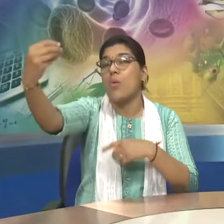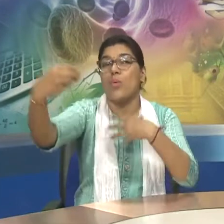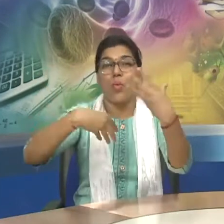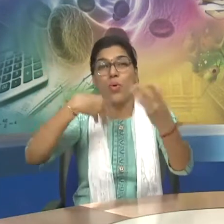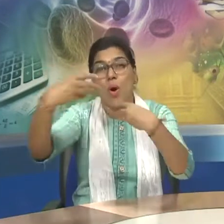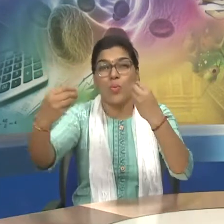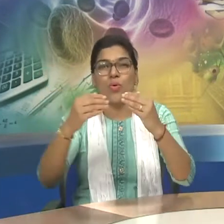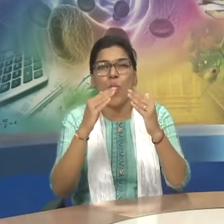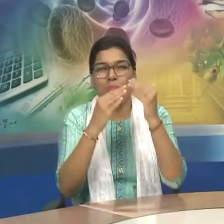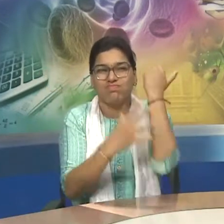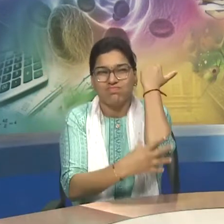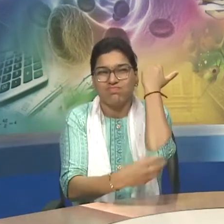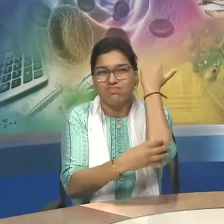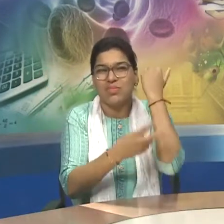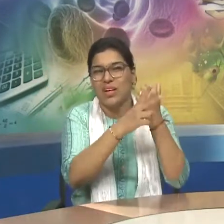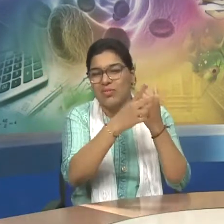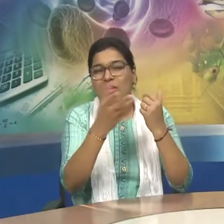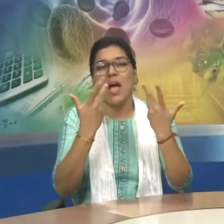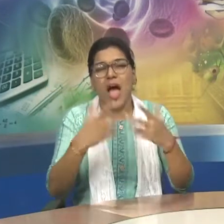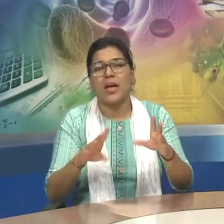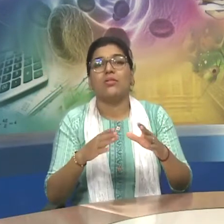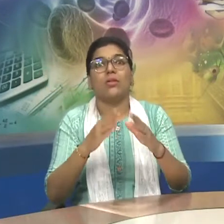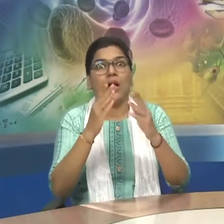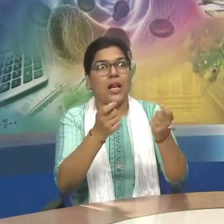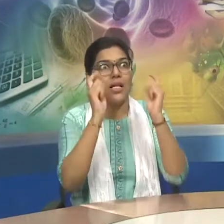is carried out